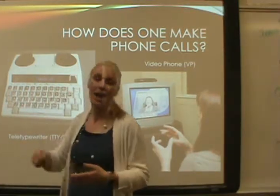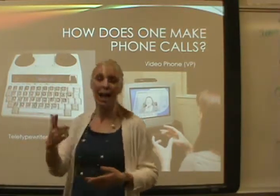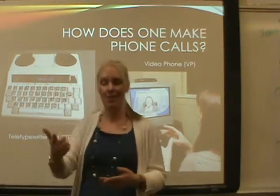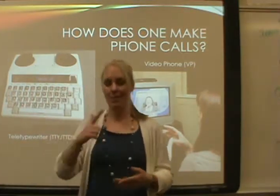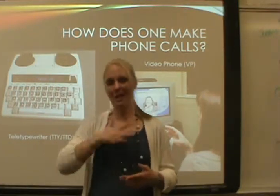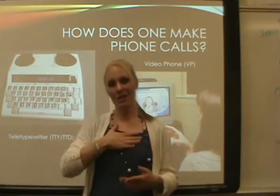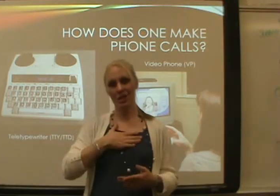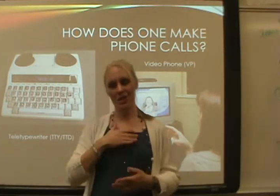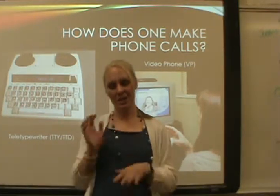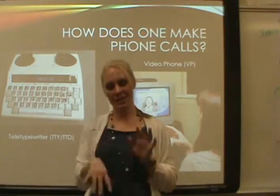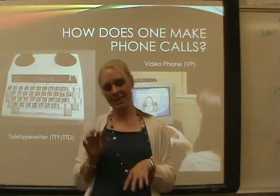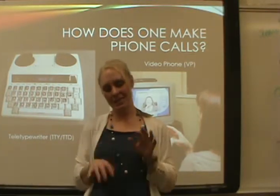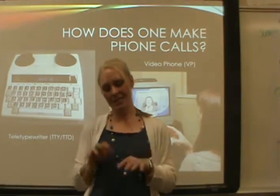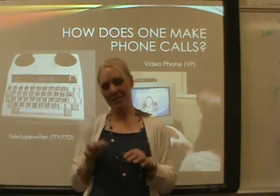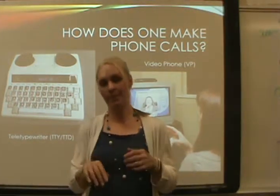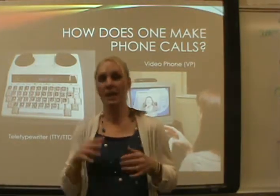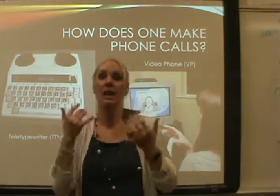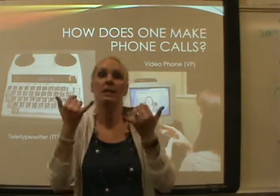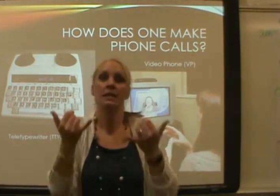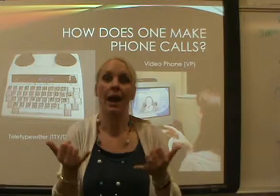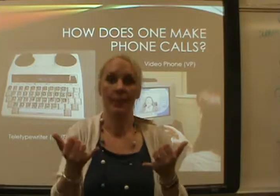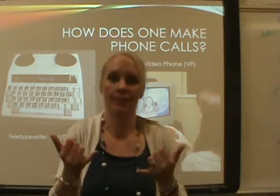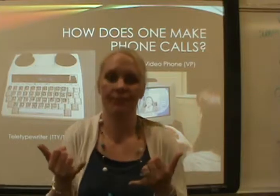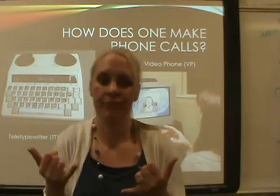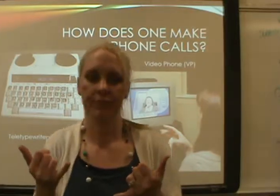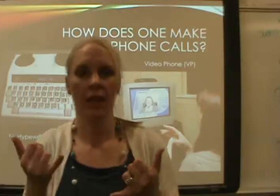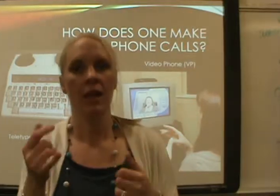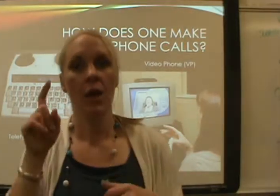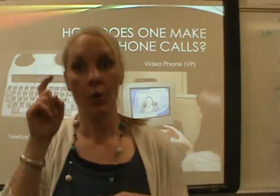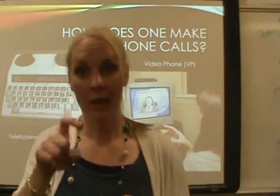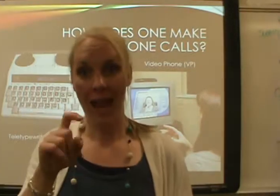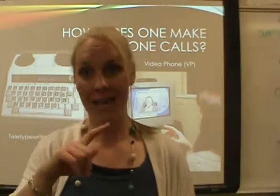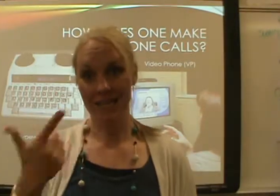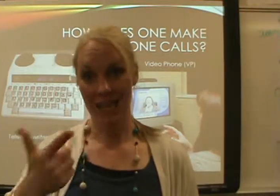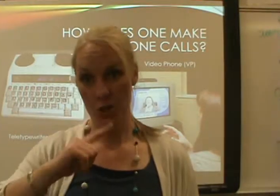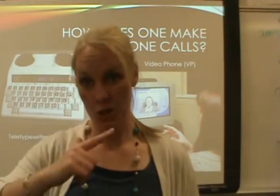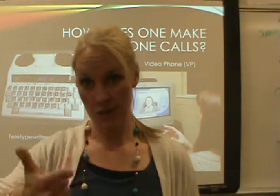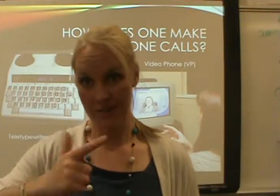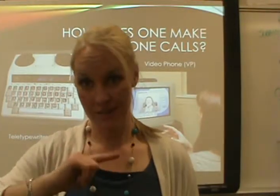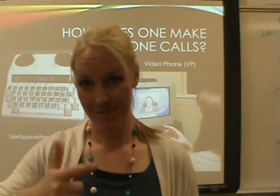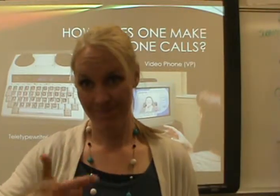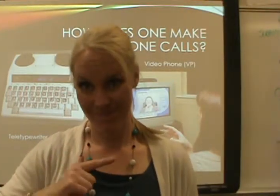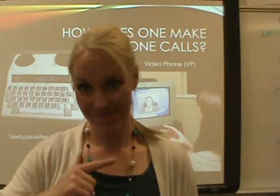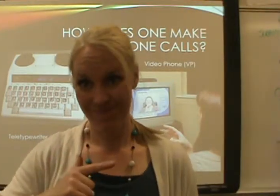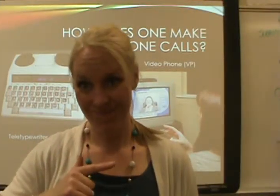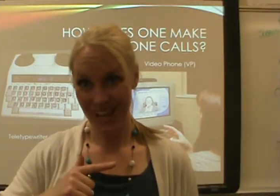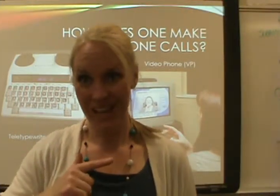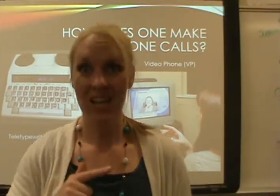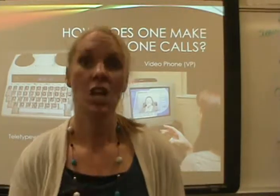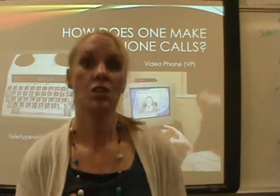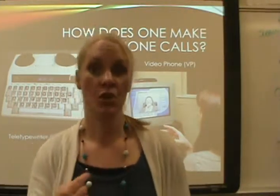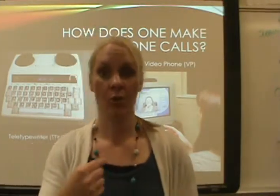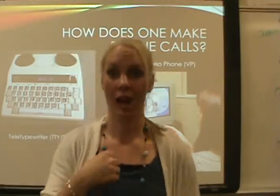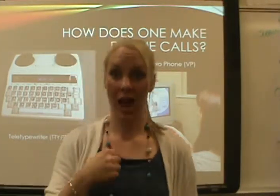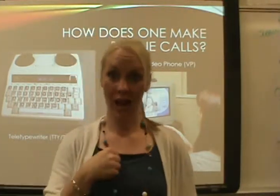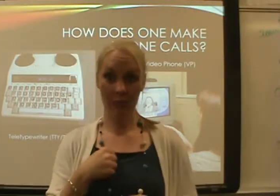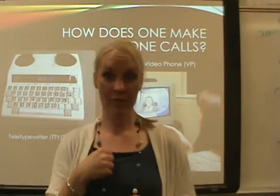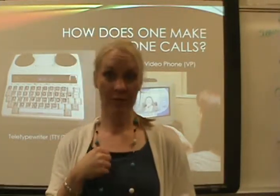And then my turn. Now, we had to take turns. Yeah? So when